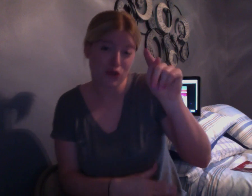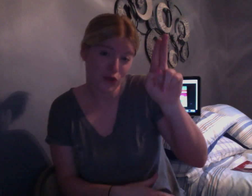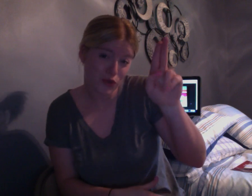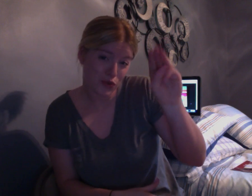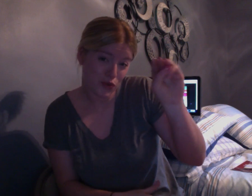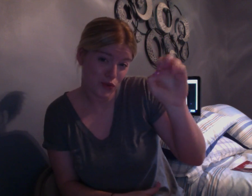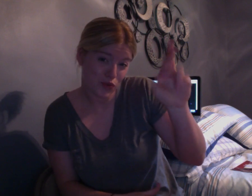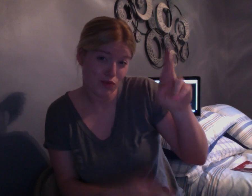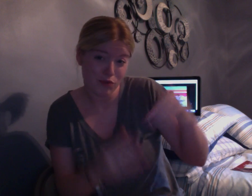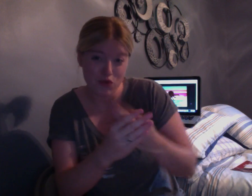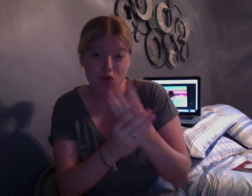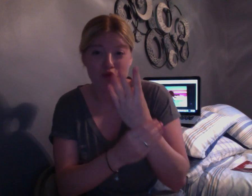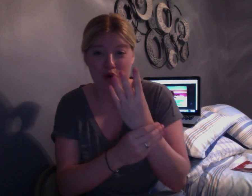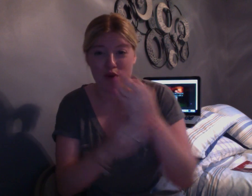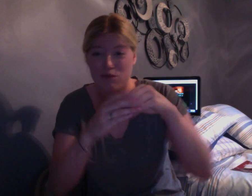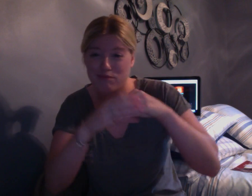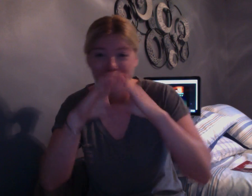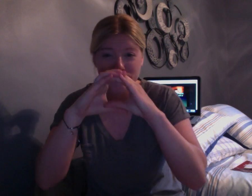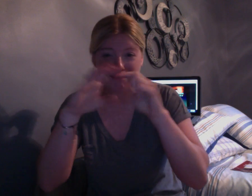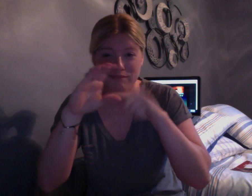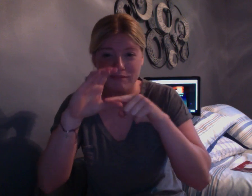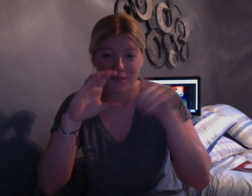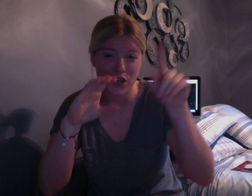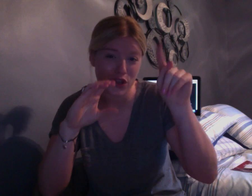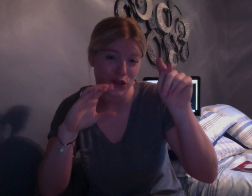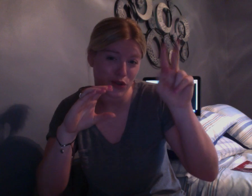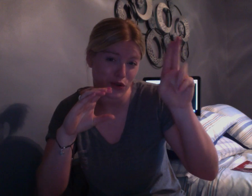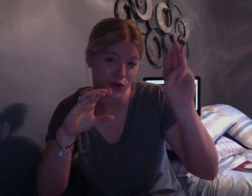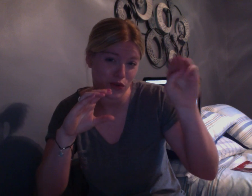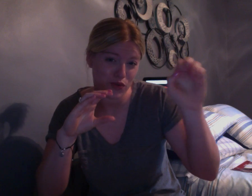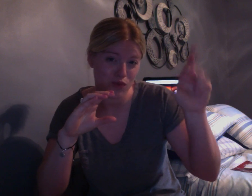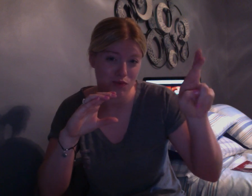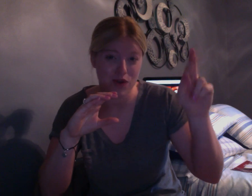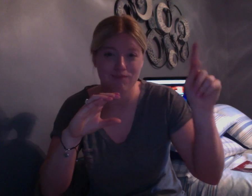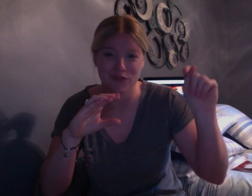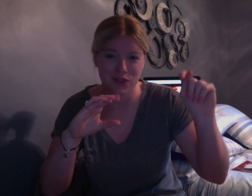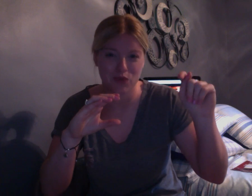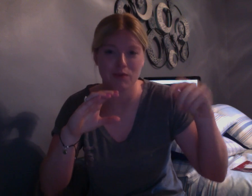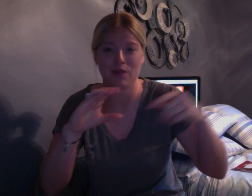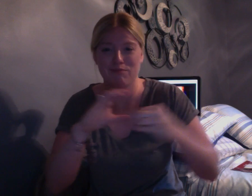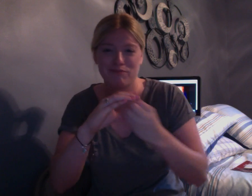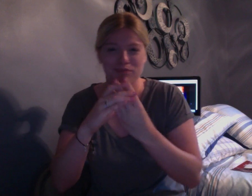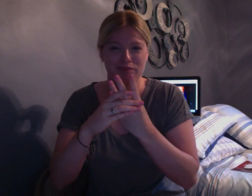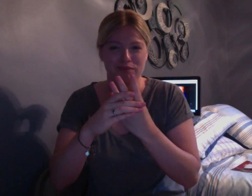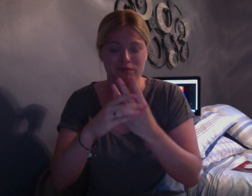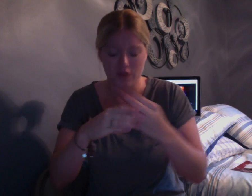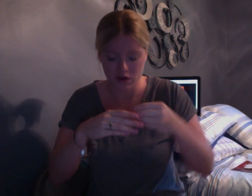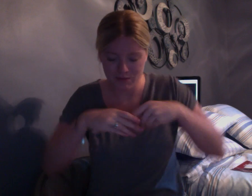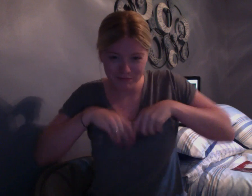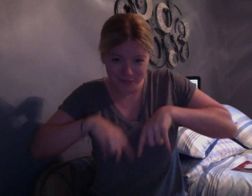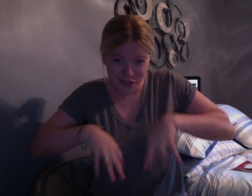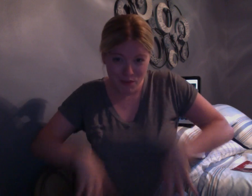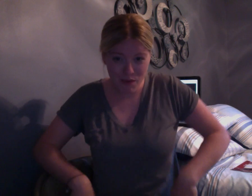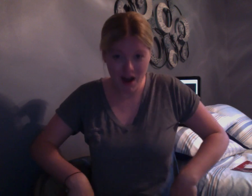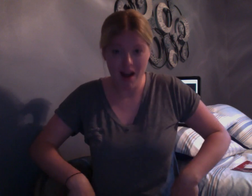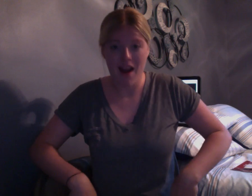skin cancer is not common. Basal cell carcinoma, BCC, is the most common type of skin cancer in the United States.